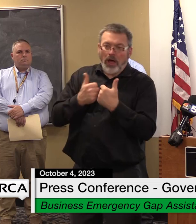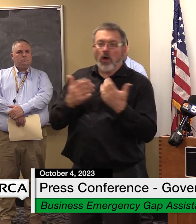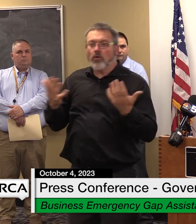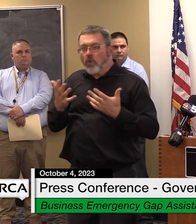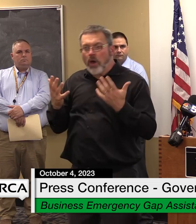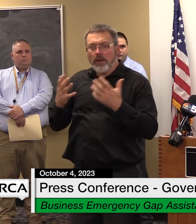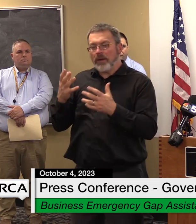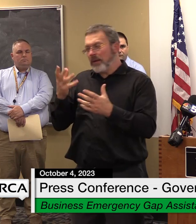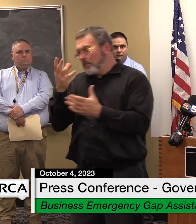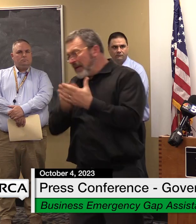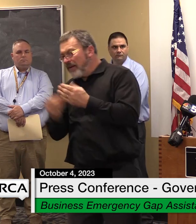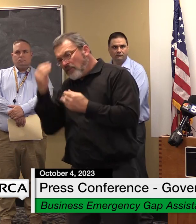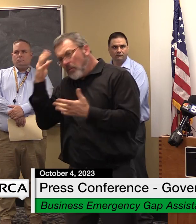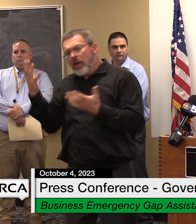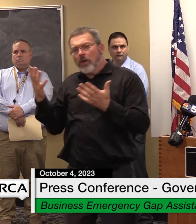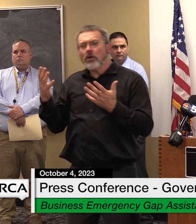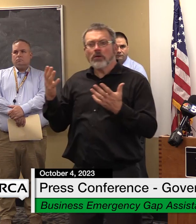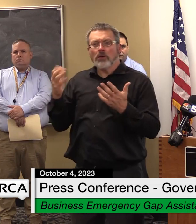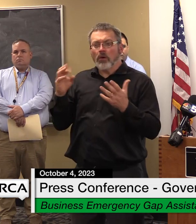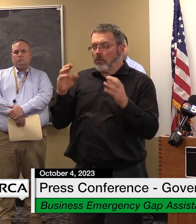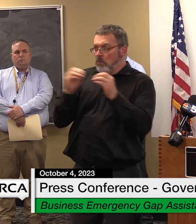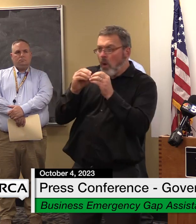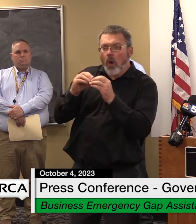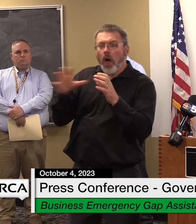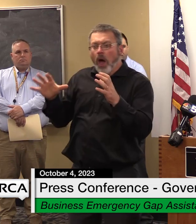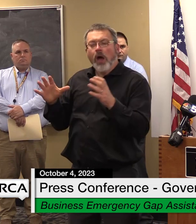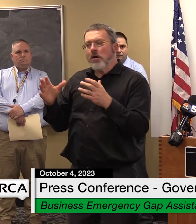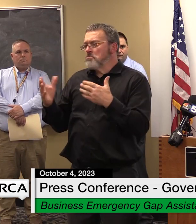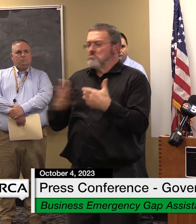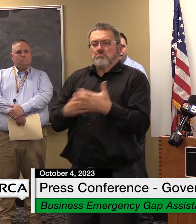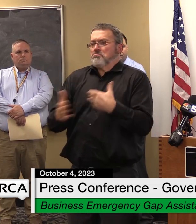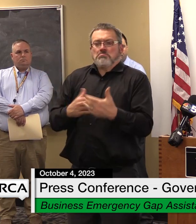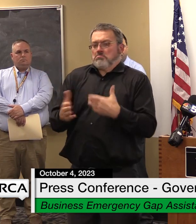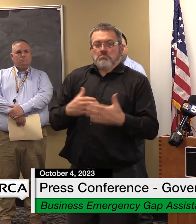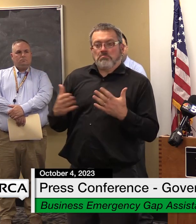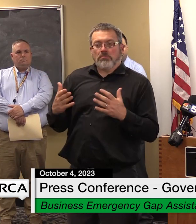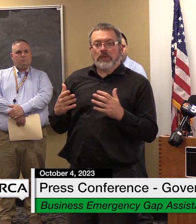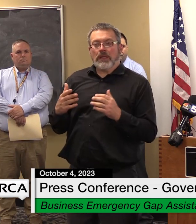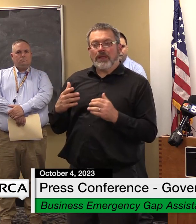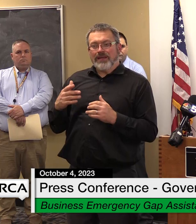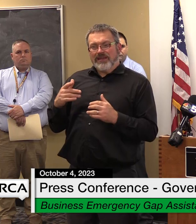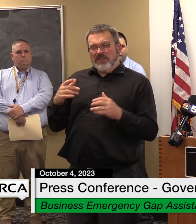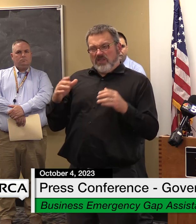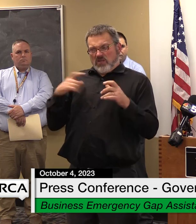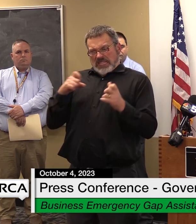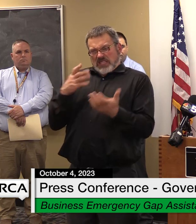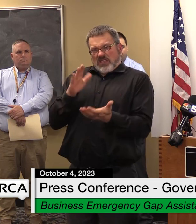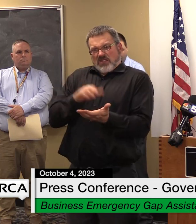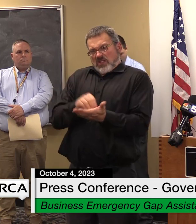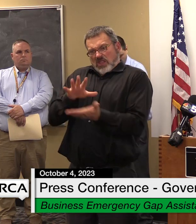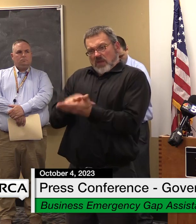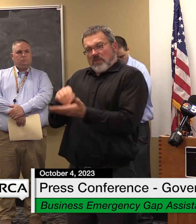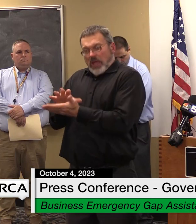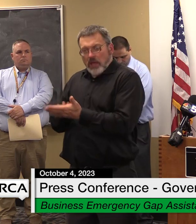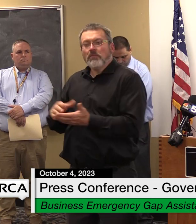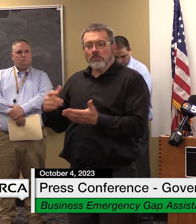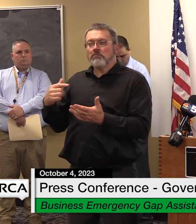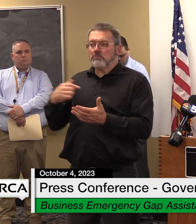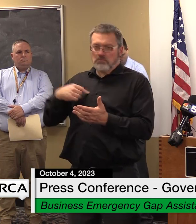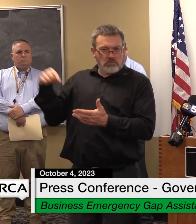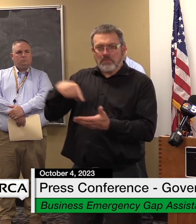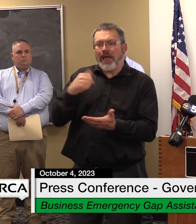they you need additional work on it, or documentation. So we wanted to keep those open. For the one that's in